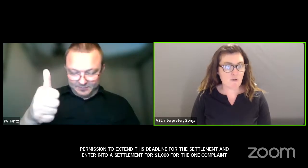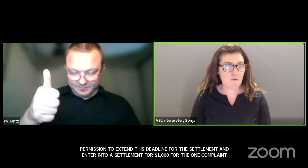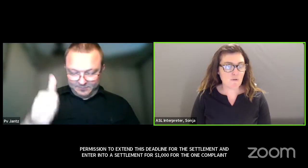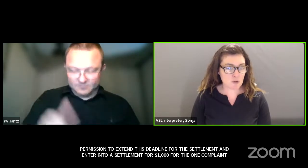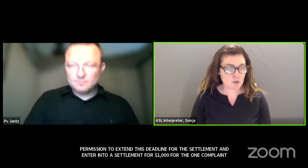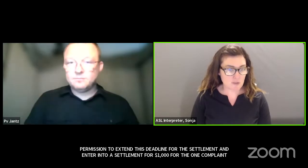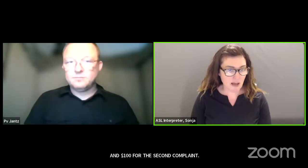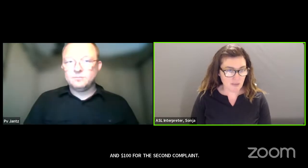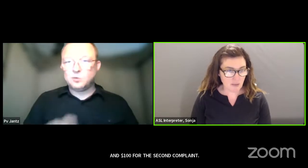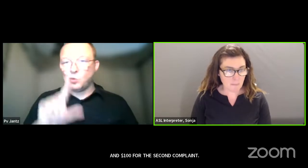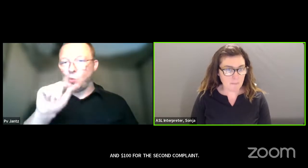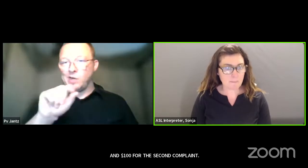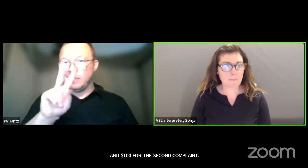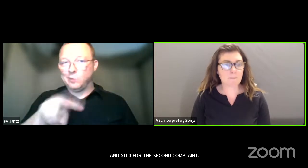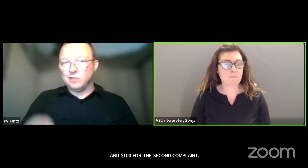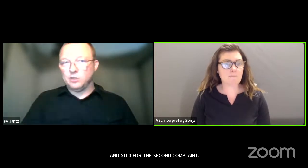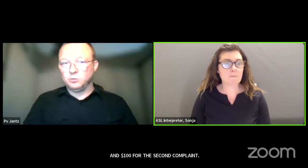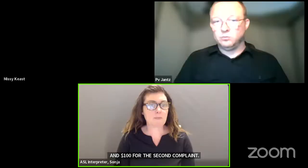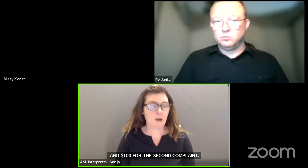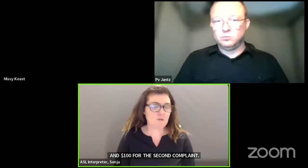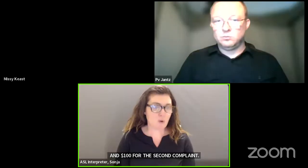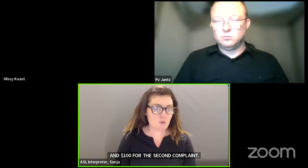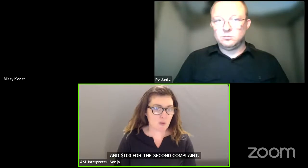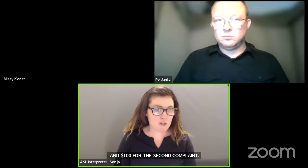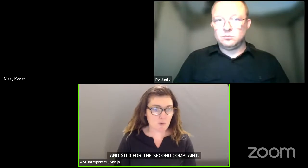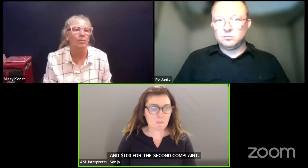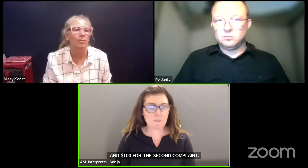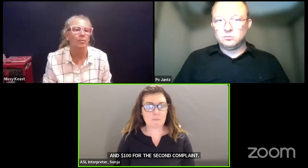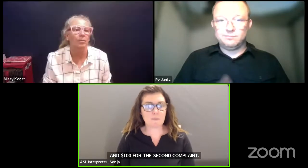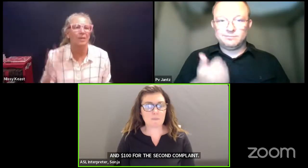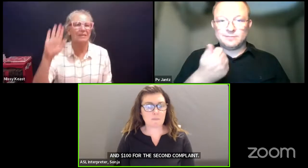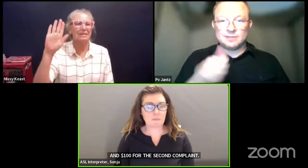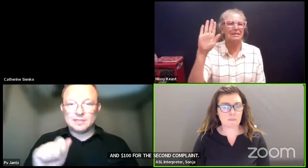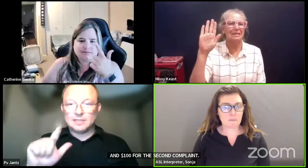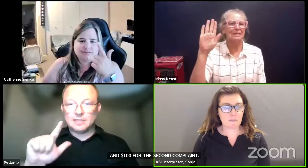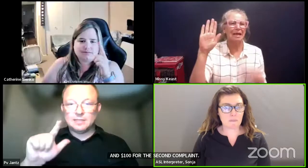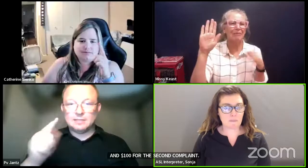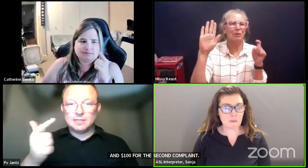days from June 10th of 2022.